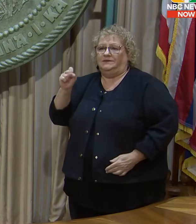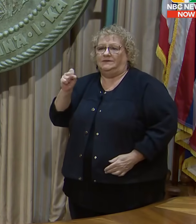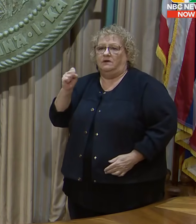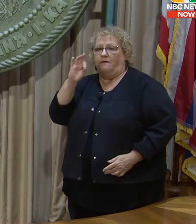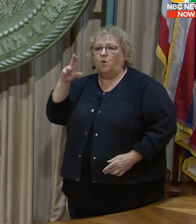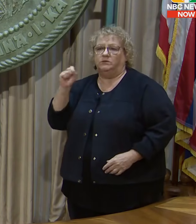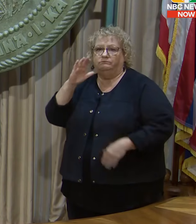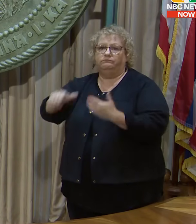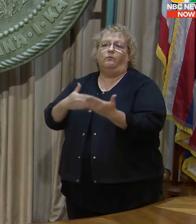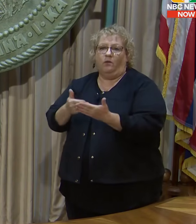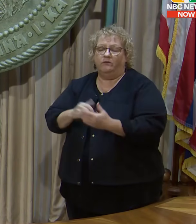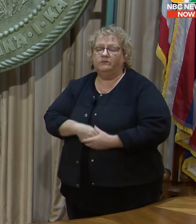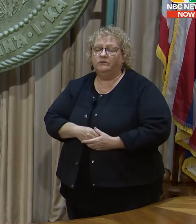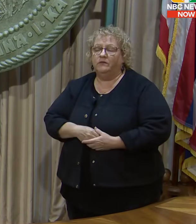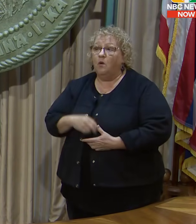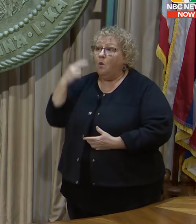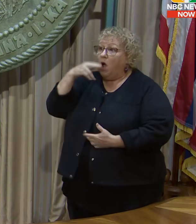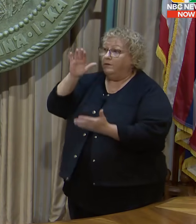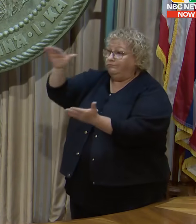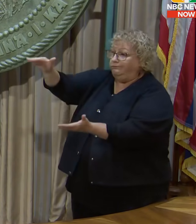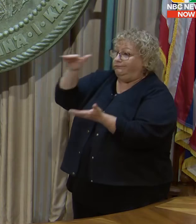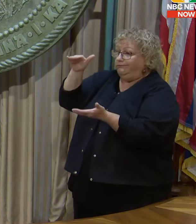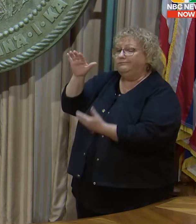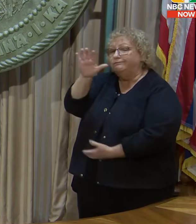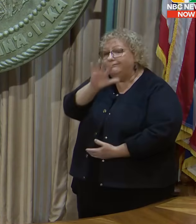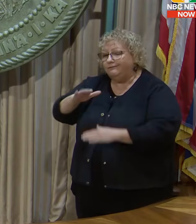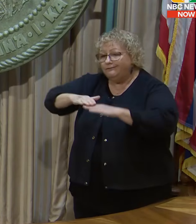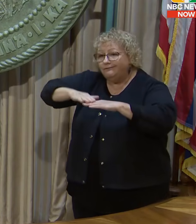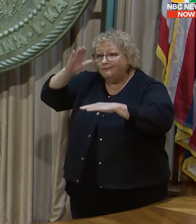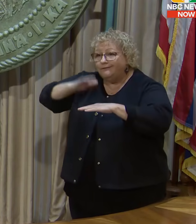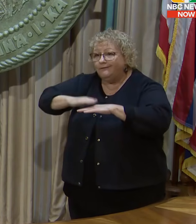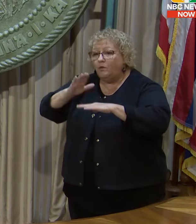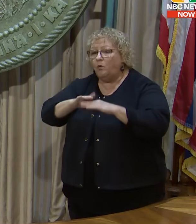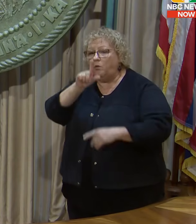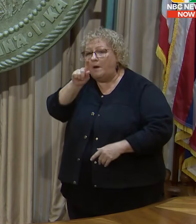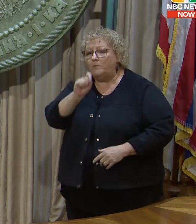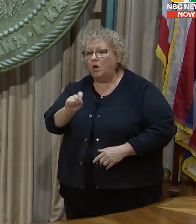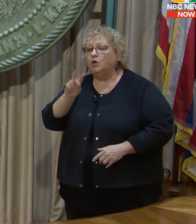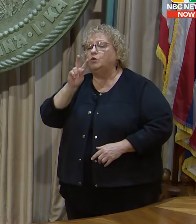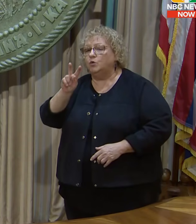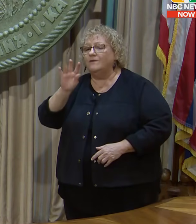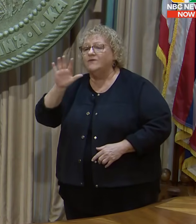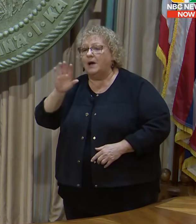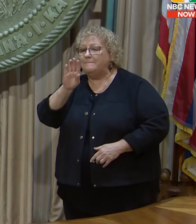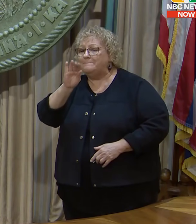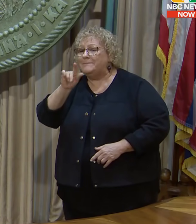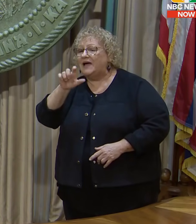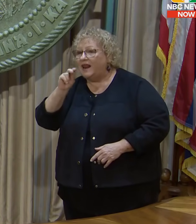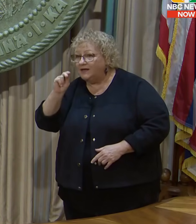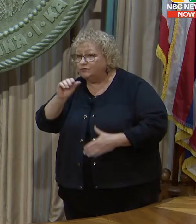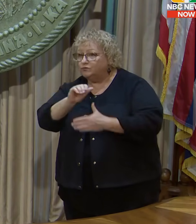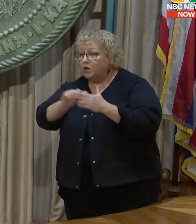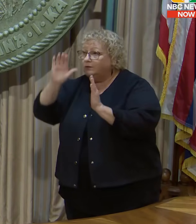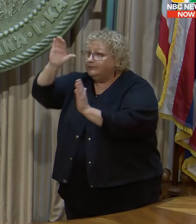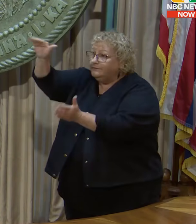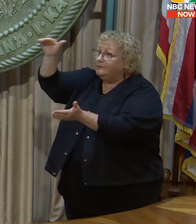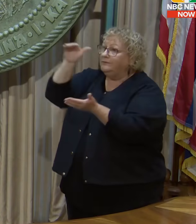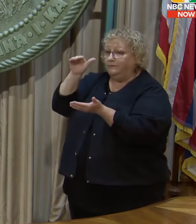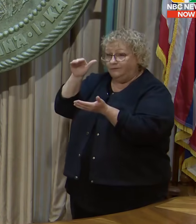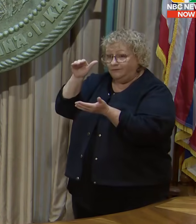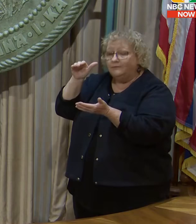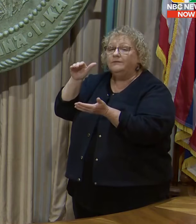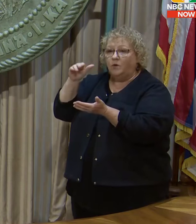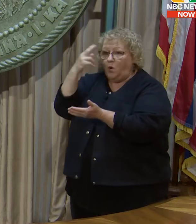estimated that Hawaii will receive, at minimum, $1.25 billion of aid. And